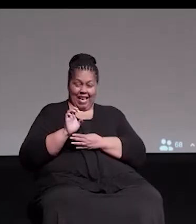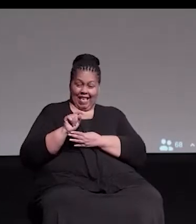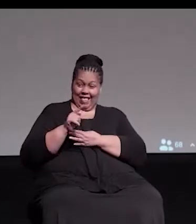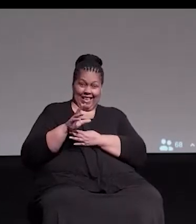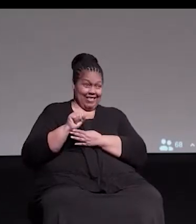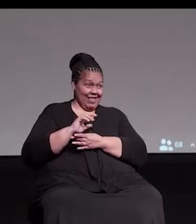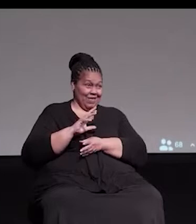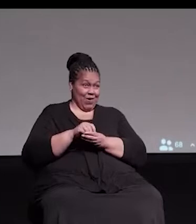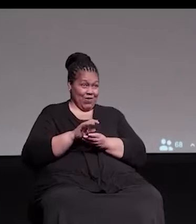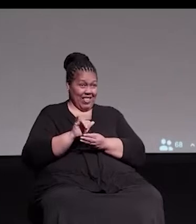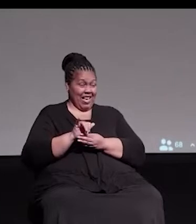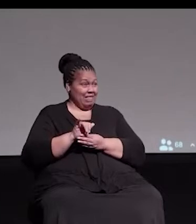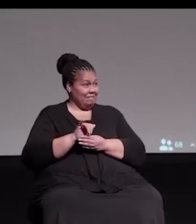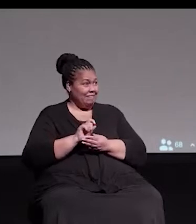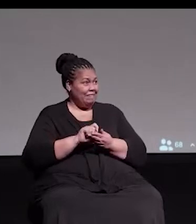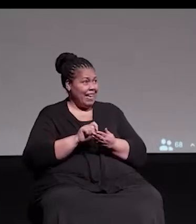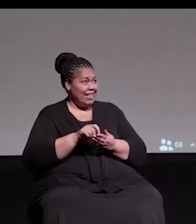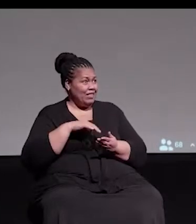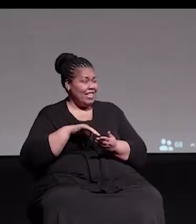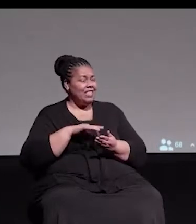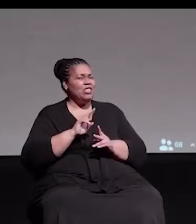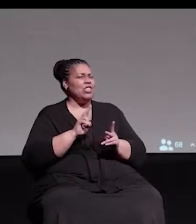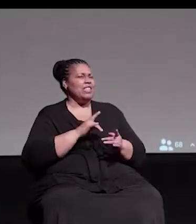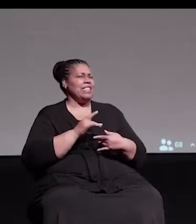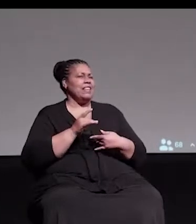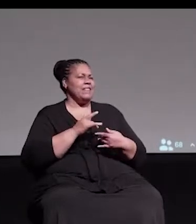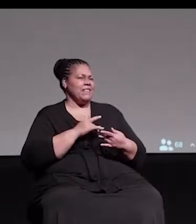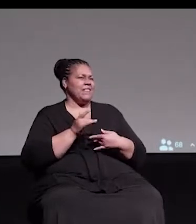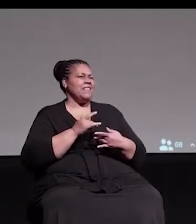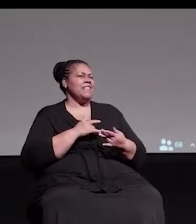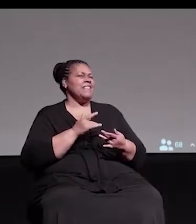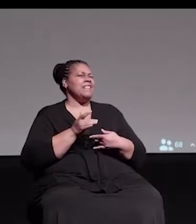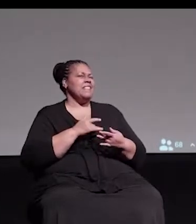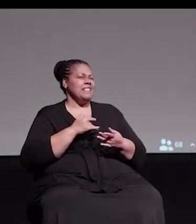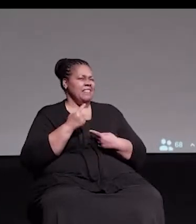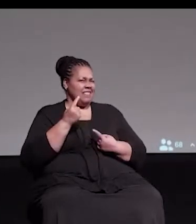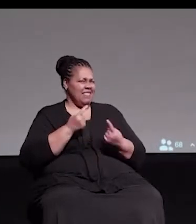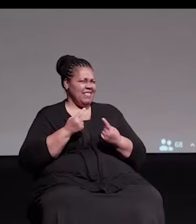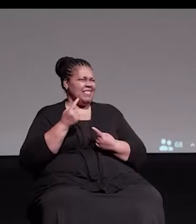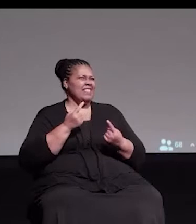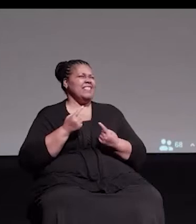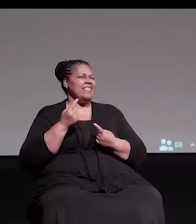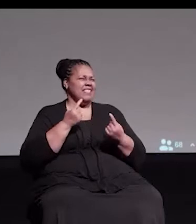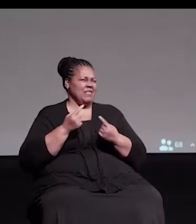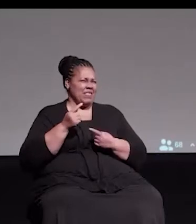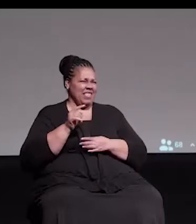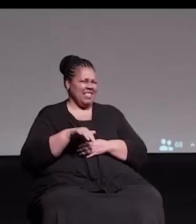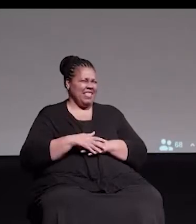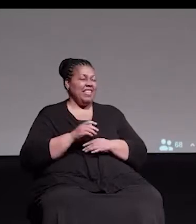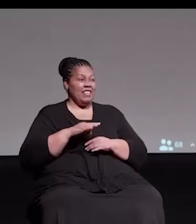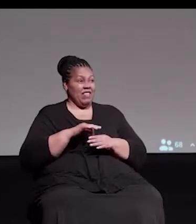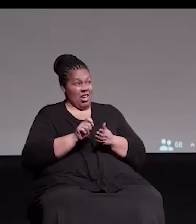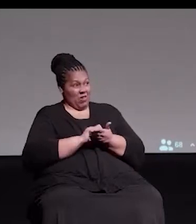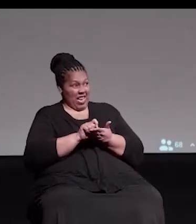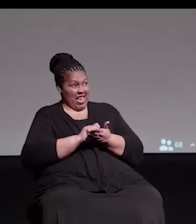that question are very sensitive and need to be considered. But I feel if I have done as much writing as the